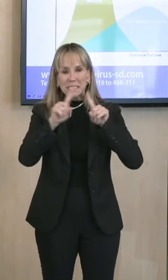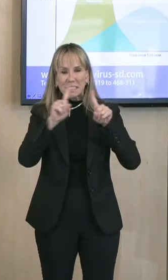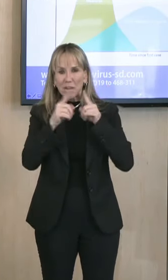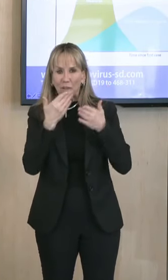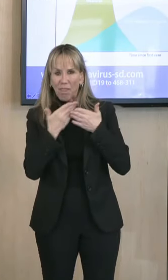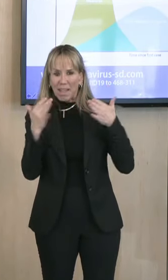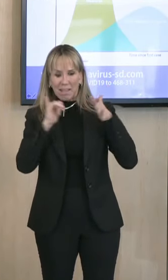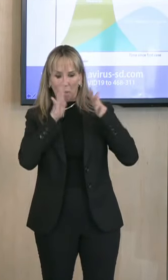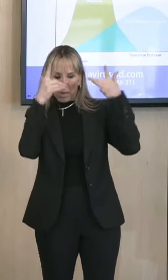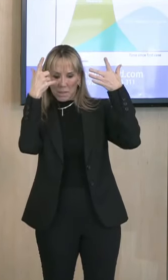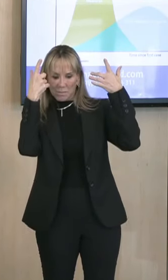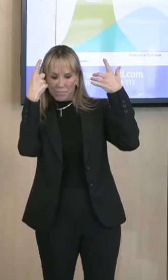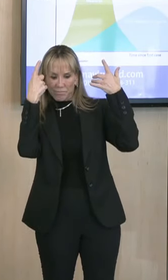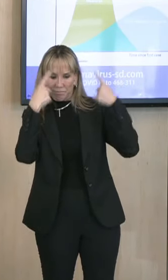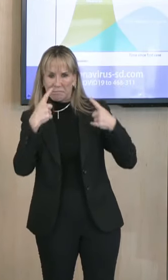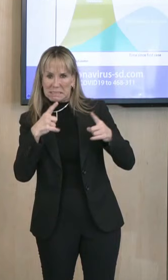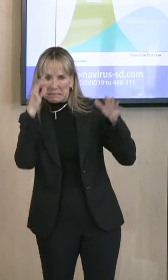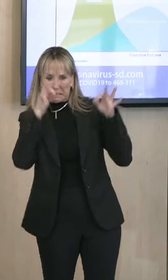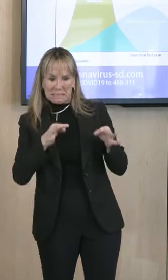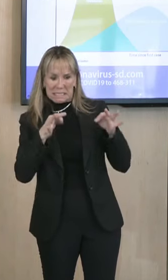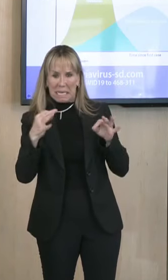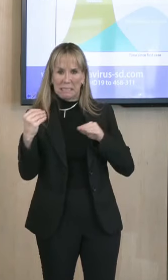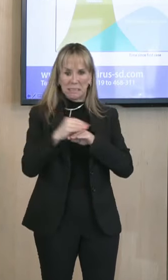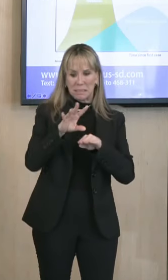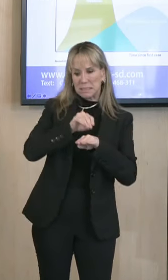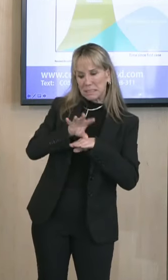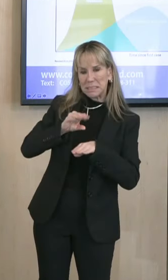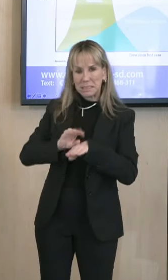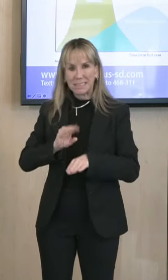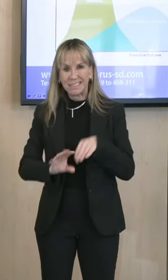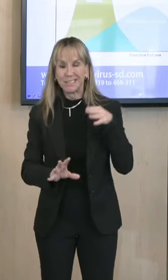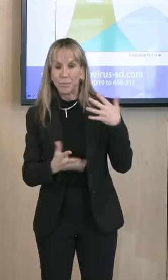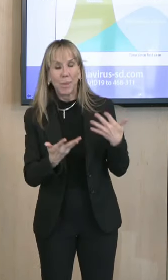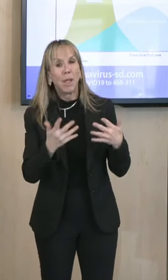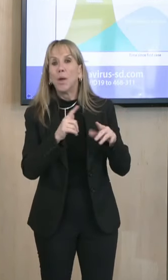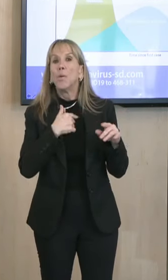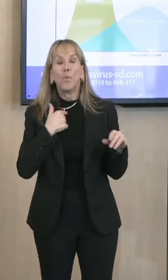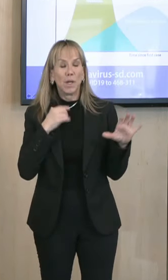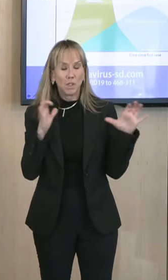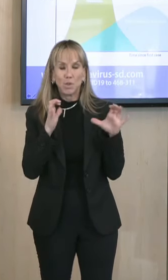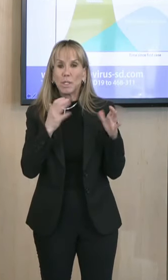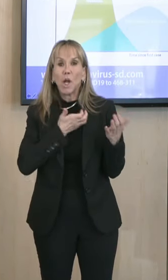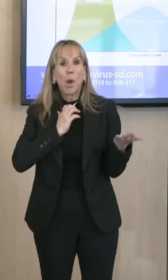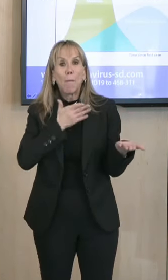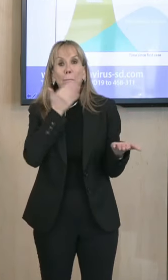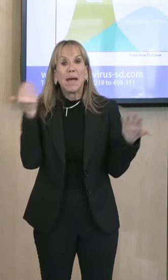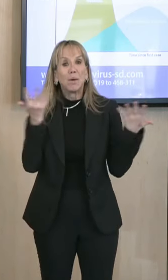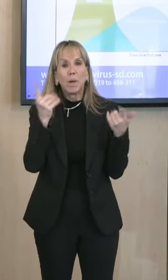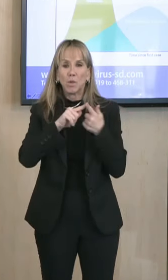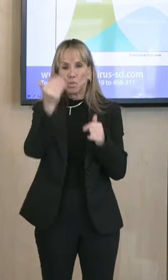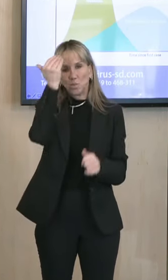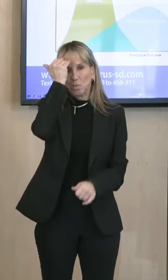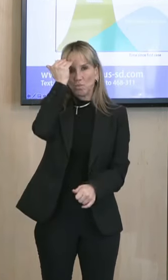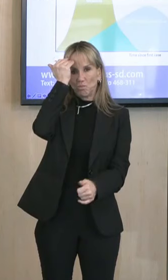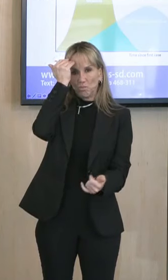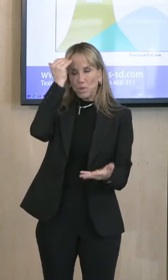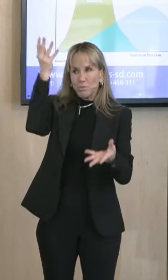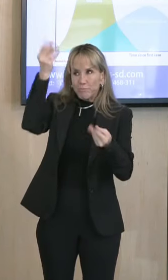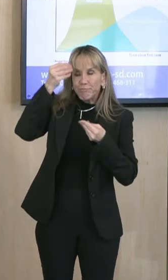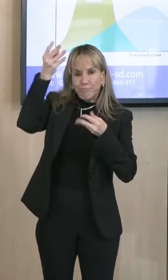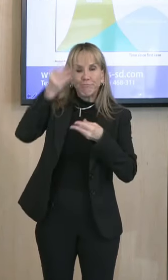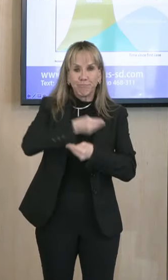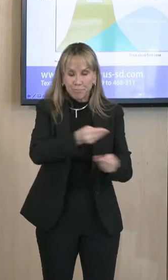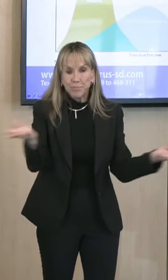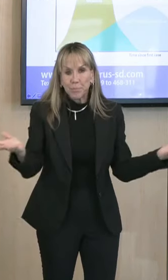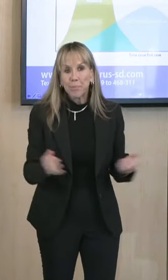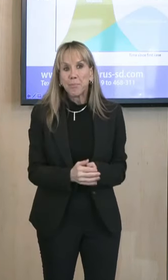are so many factors involved, but we will do our best in order to be informed. And then the last thing,